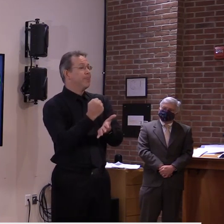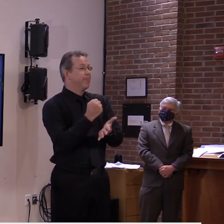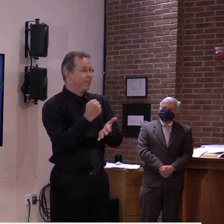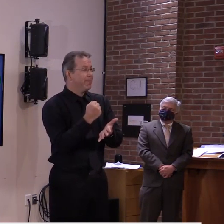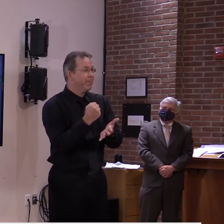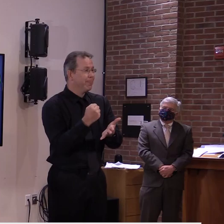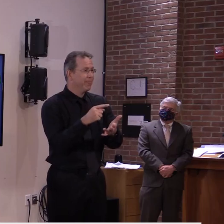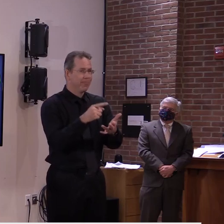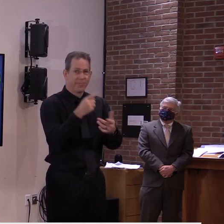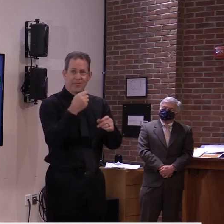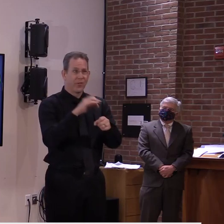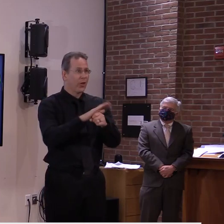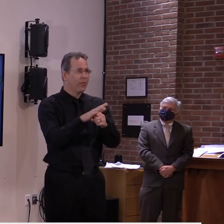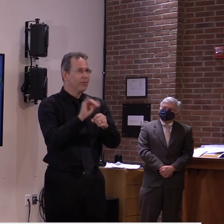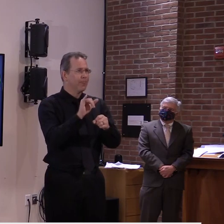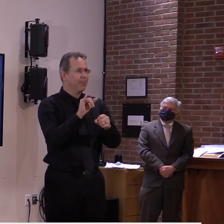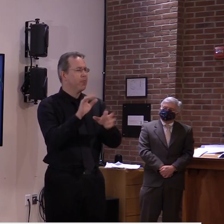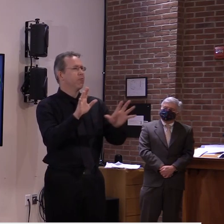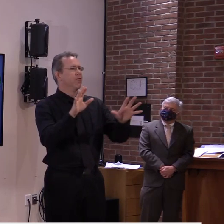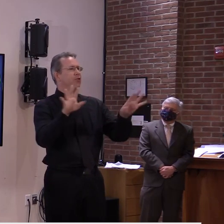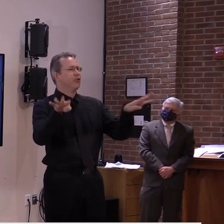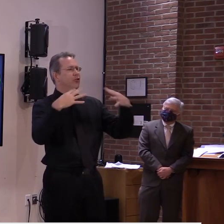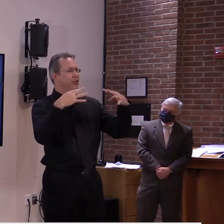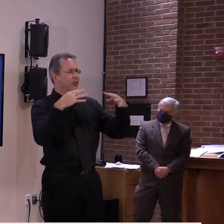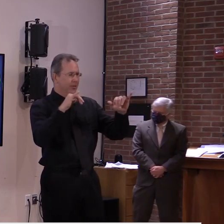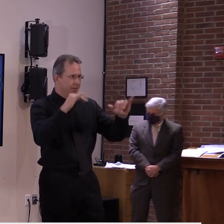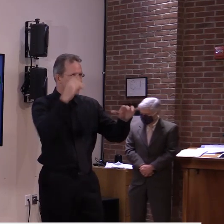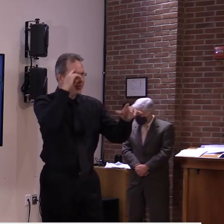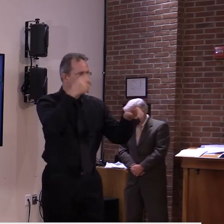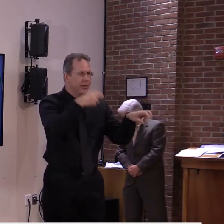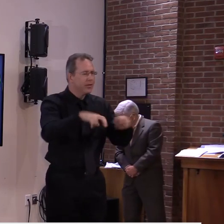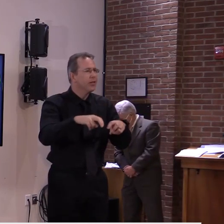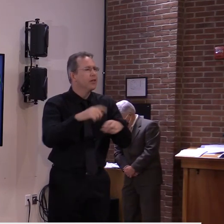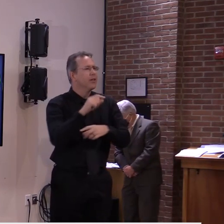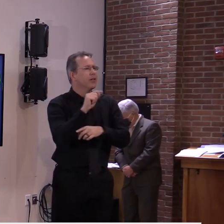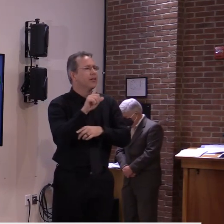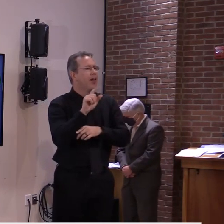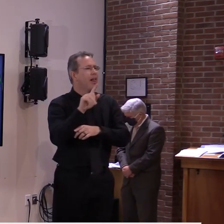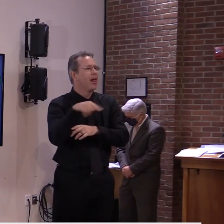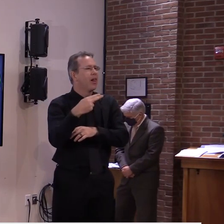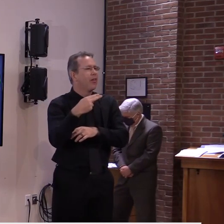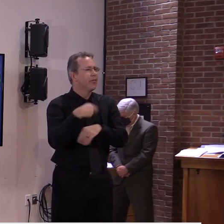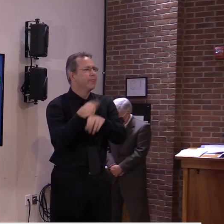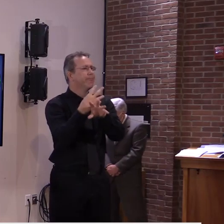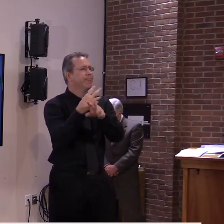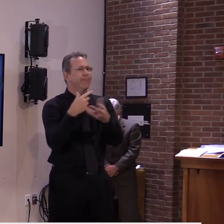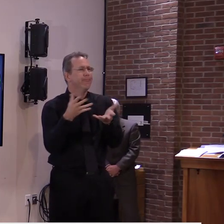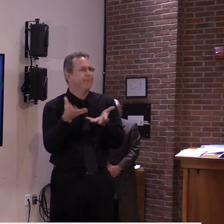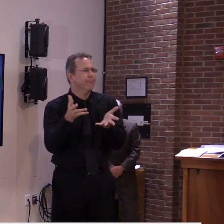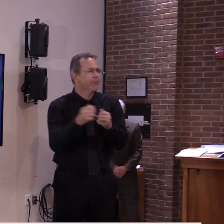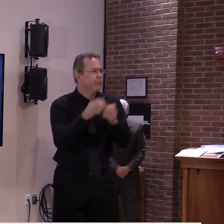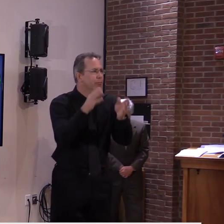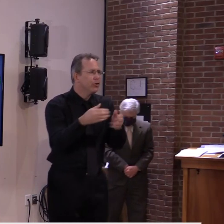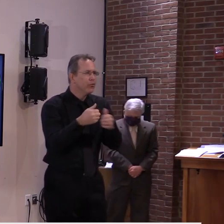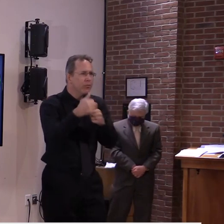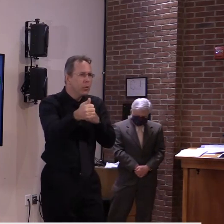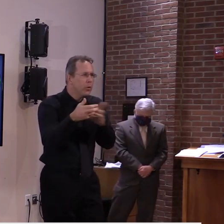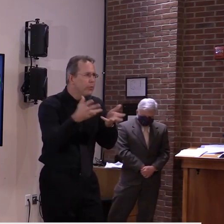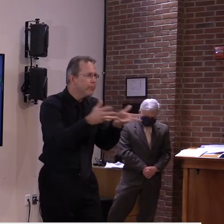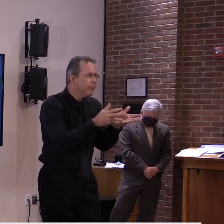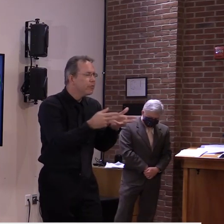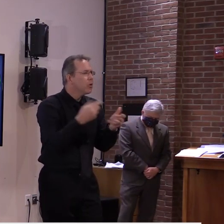really pushed ourselves into telemedicine quickly. So one of the advantages is that we have been able to expand mental health supports because we have